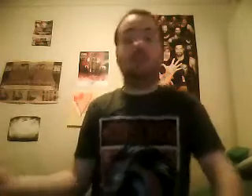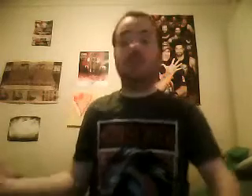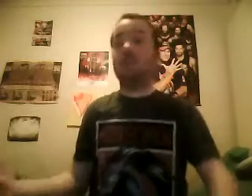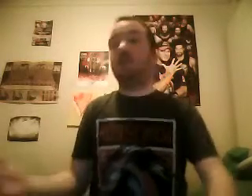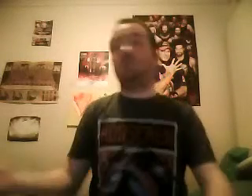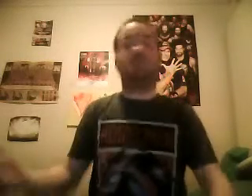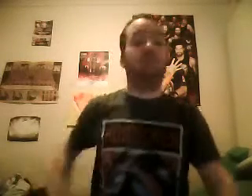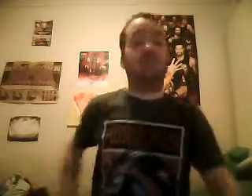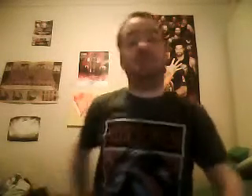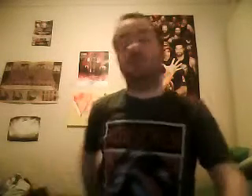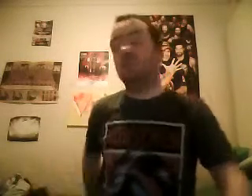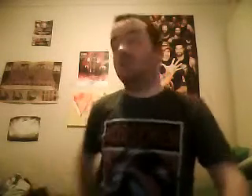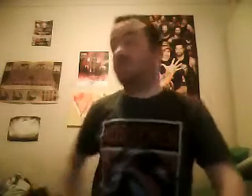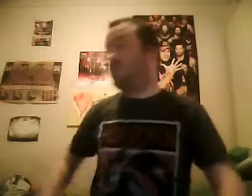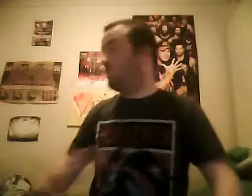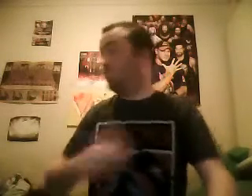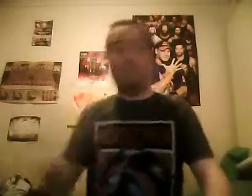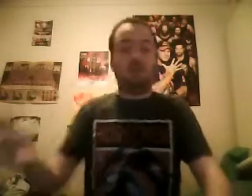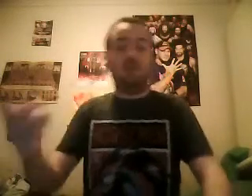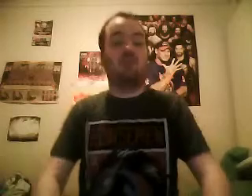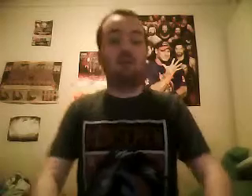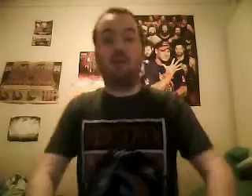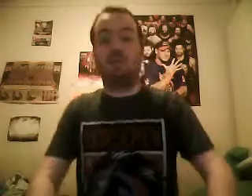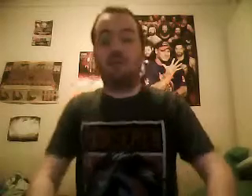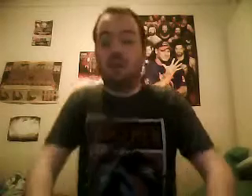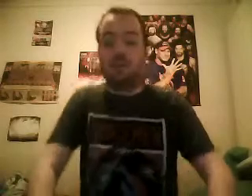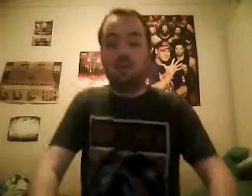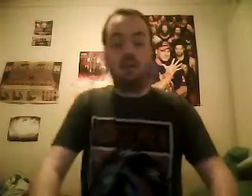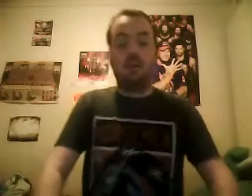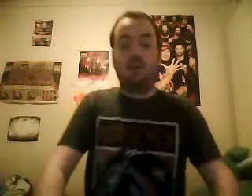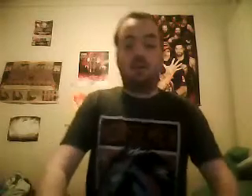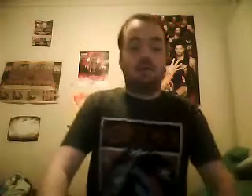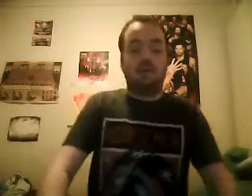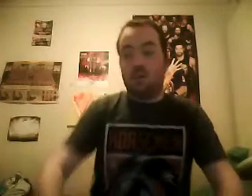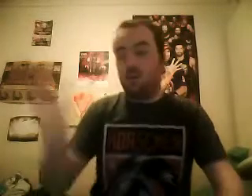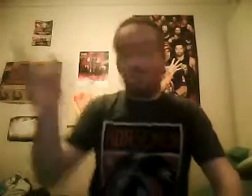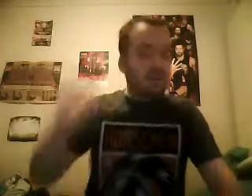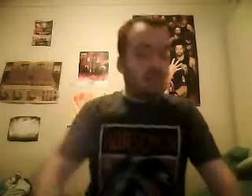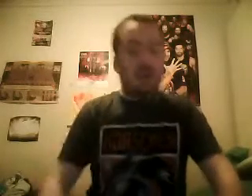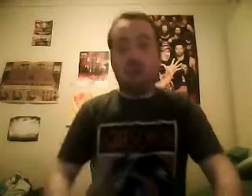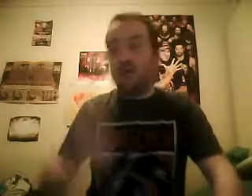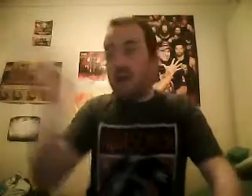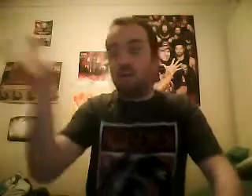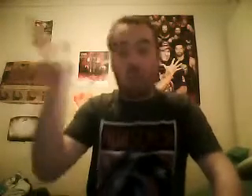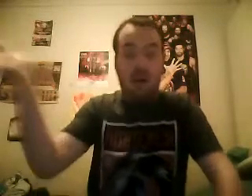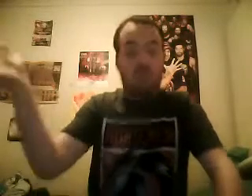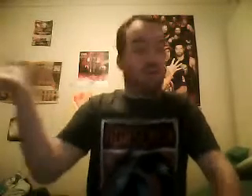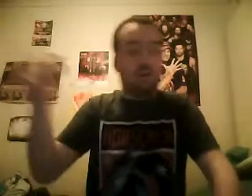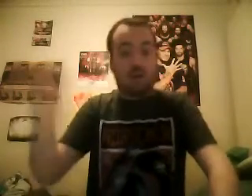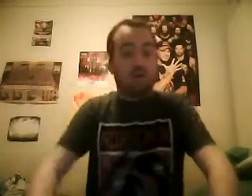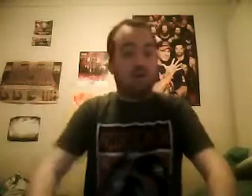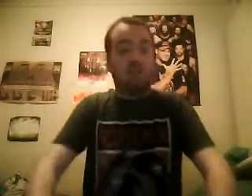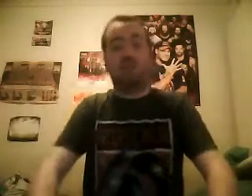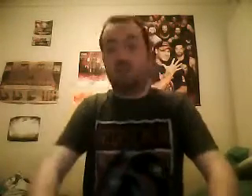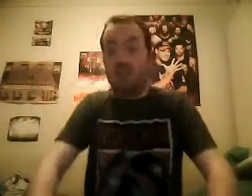And she's proving a lot to me in the ring. Not her biggest fan yet, but, you know, she's getting